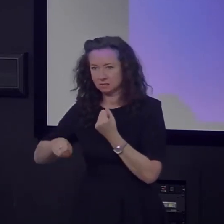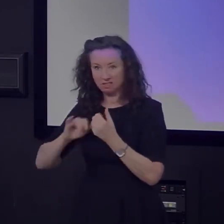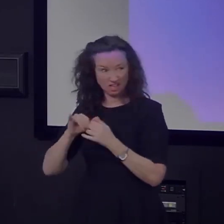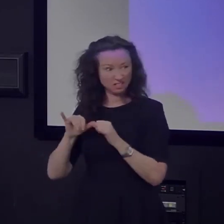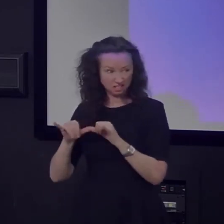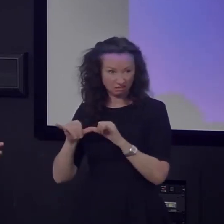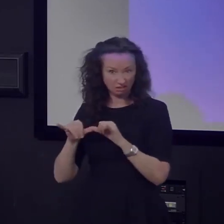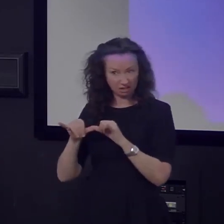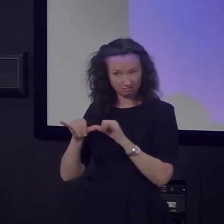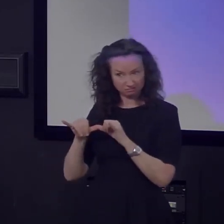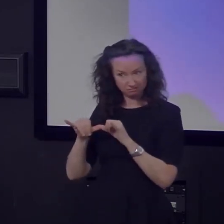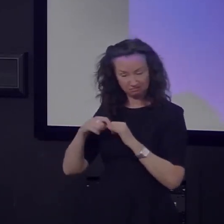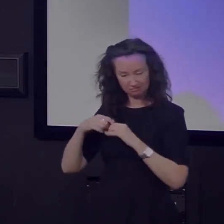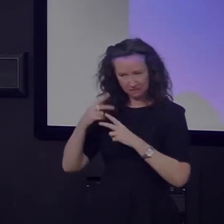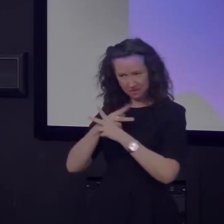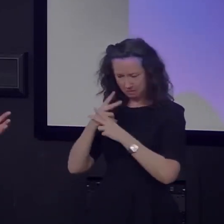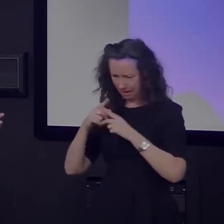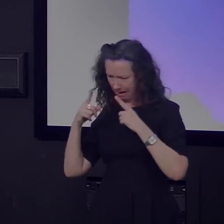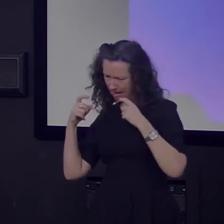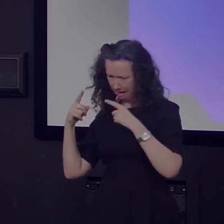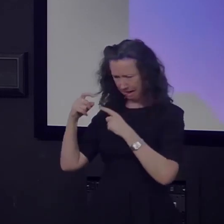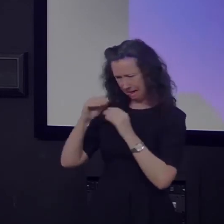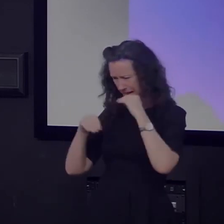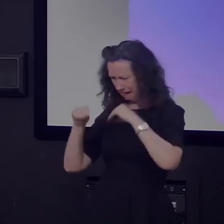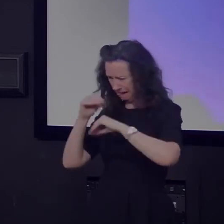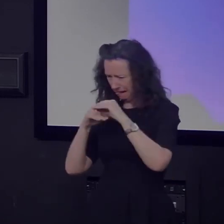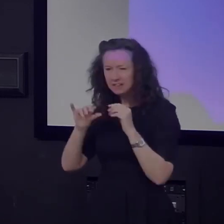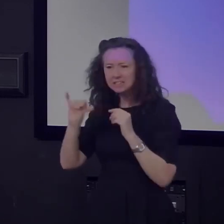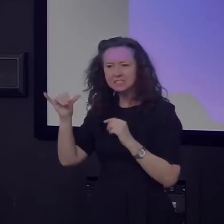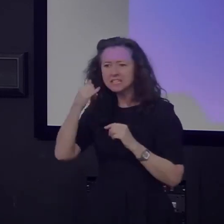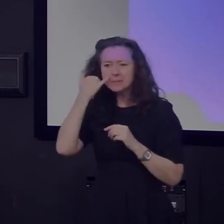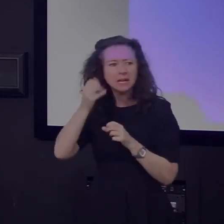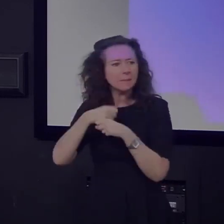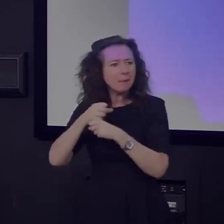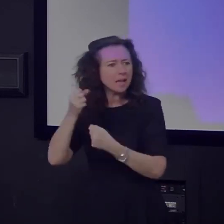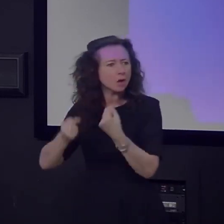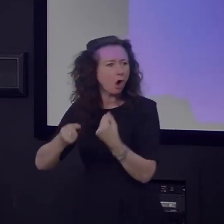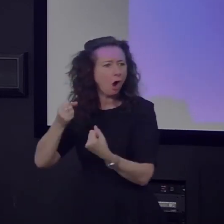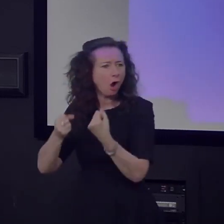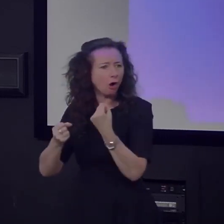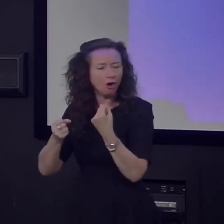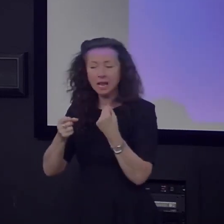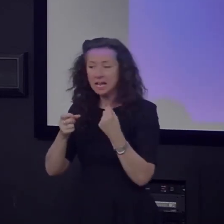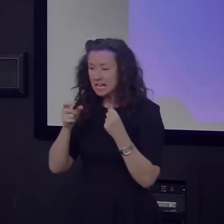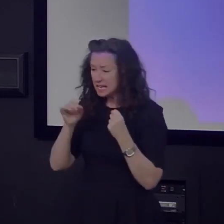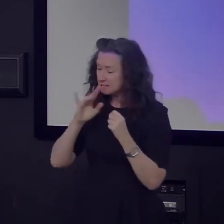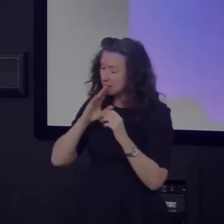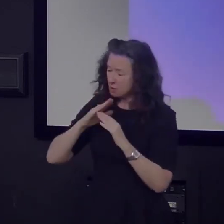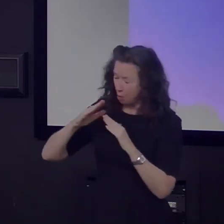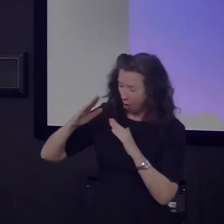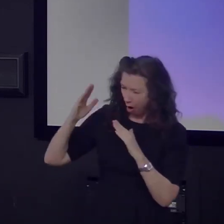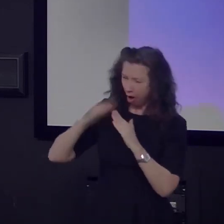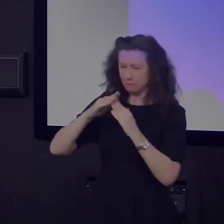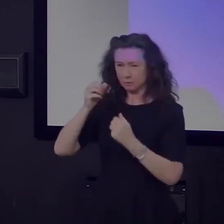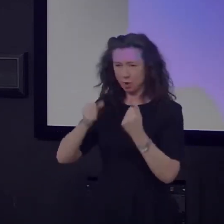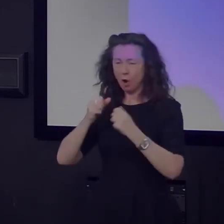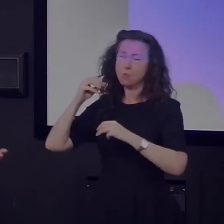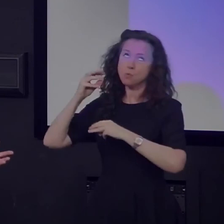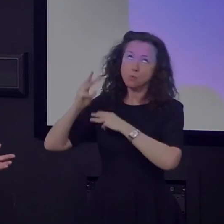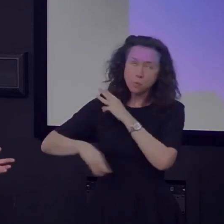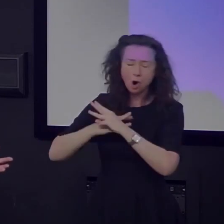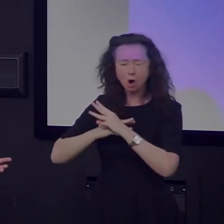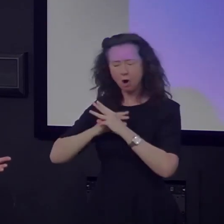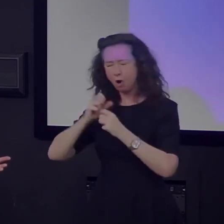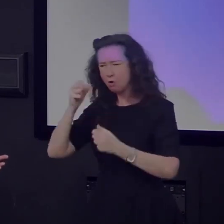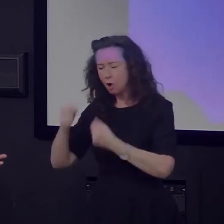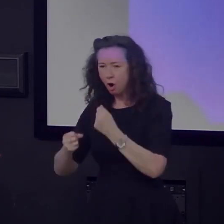put together a complex vehicle like a car, and you don't know if it's the optimal car in the world. It probably isn't. That's why there's so many